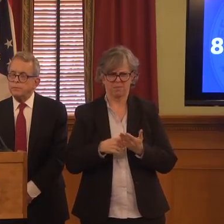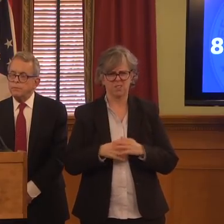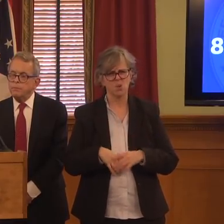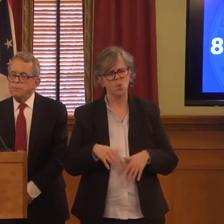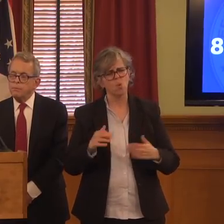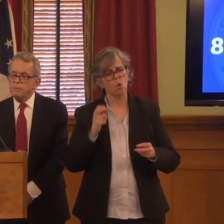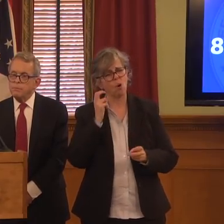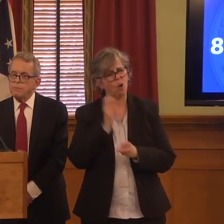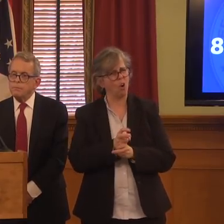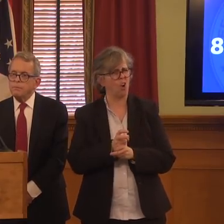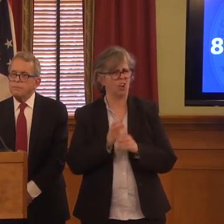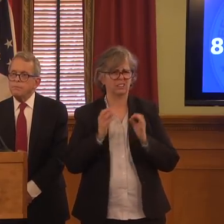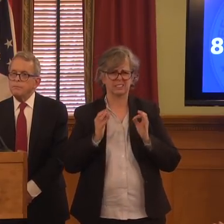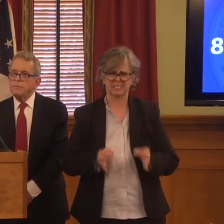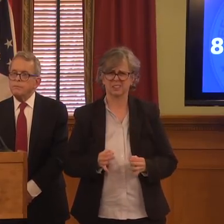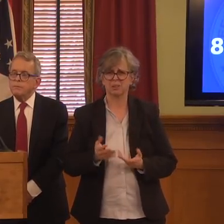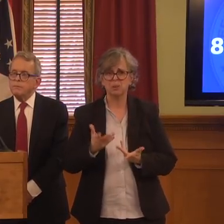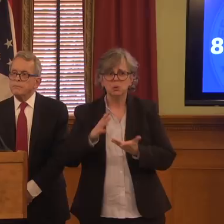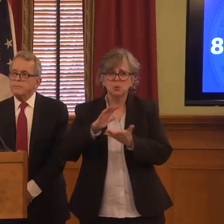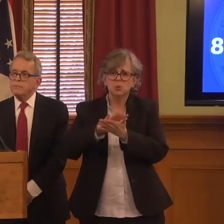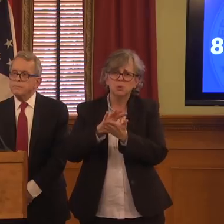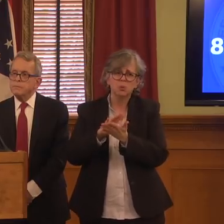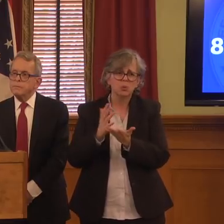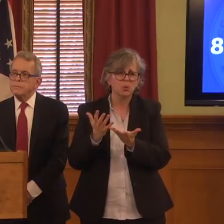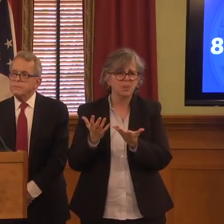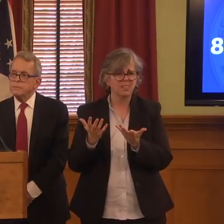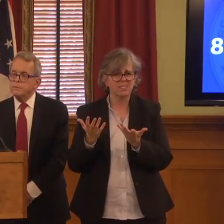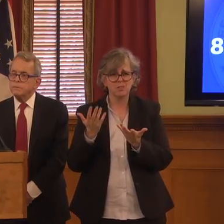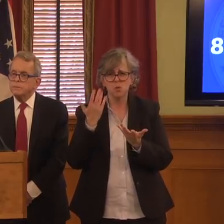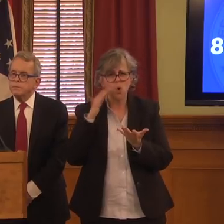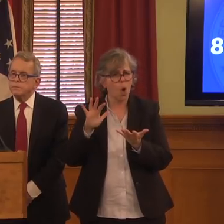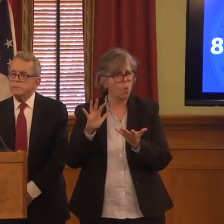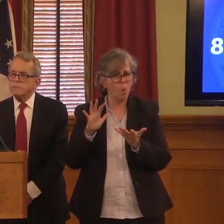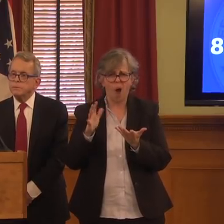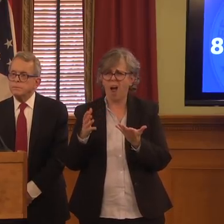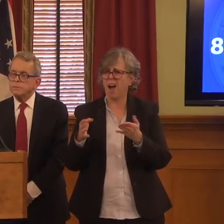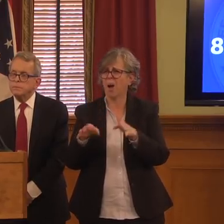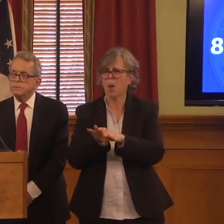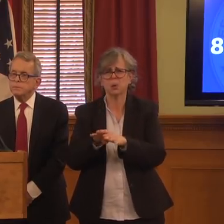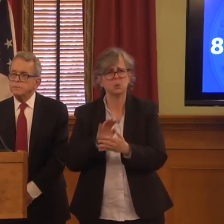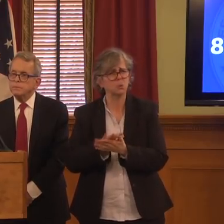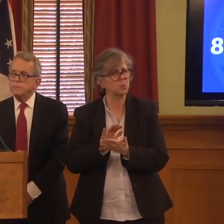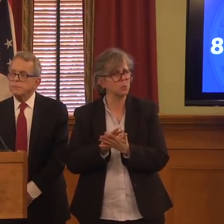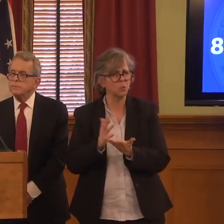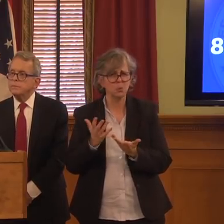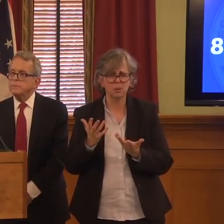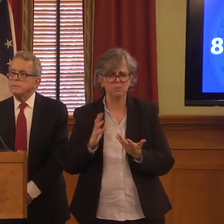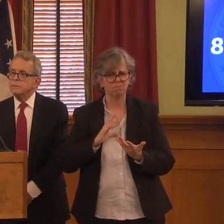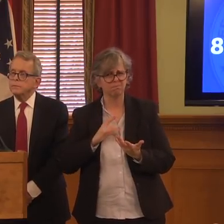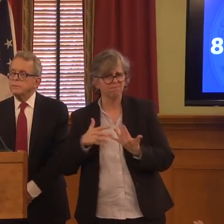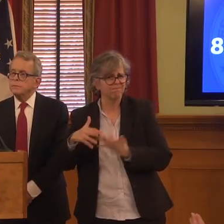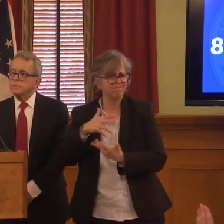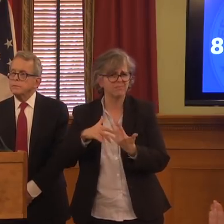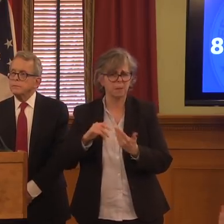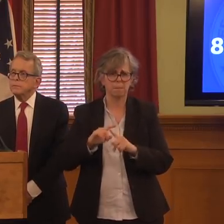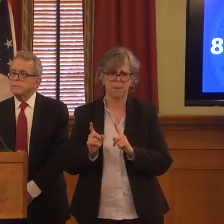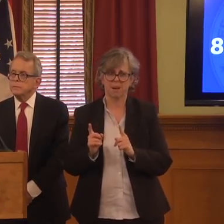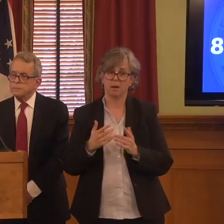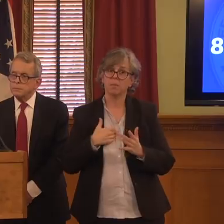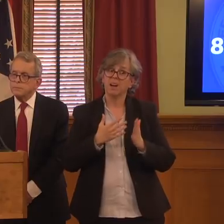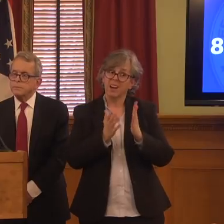decision. Schools are always the last thing you want to do. I am asking all philanthropies and